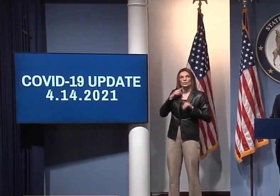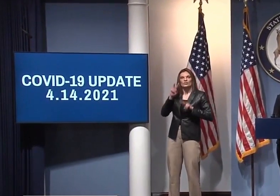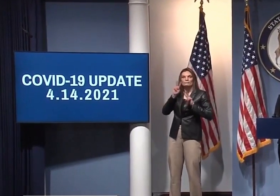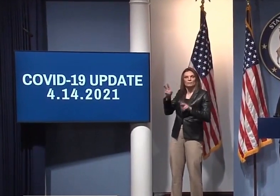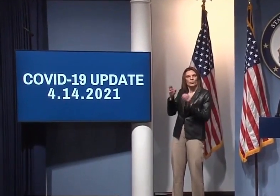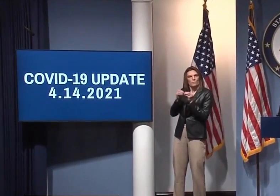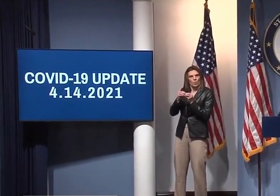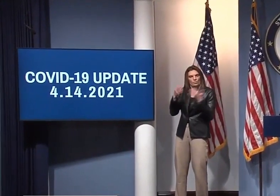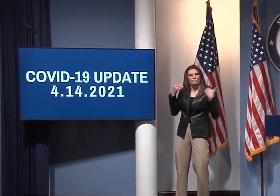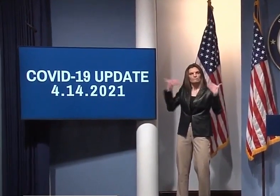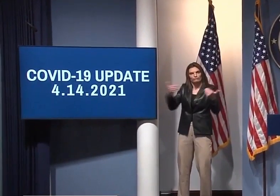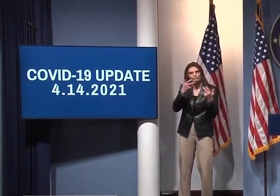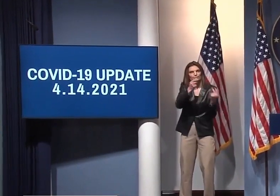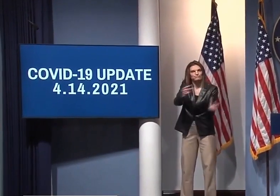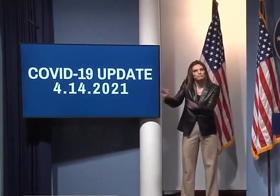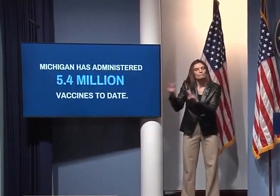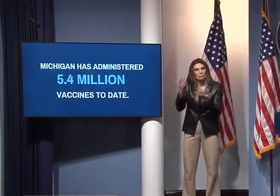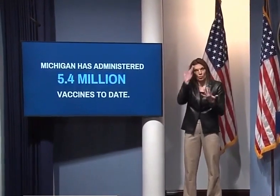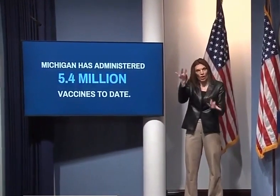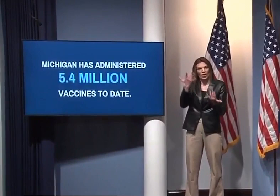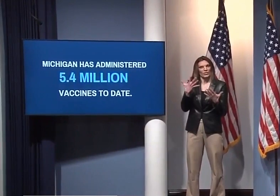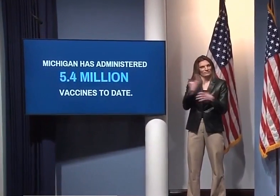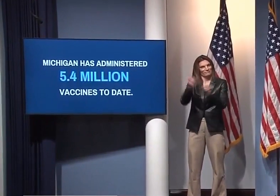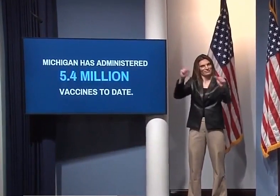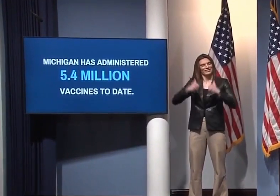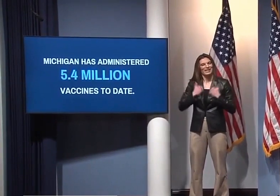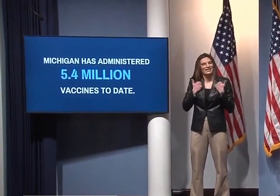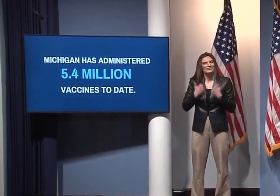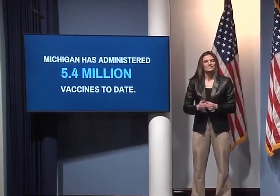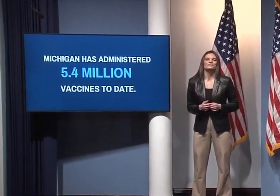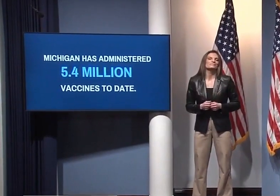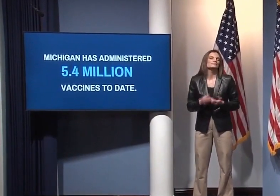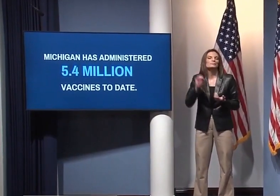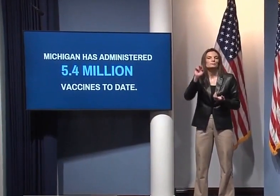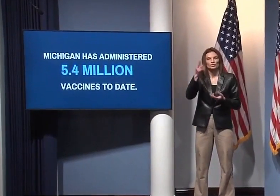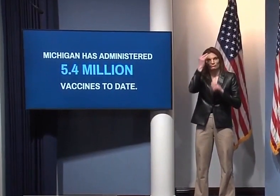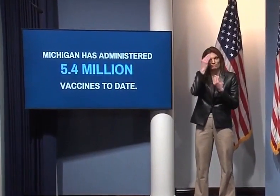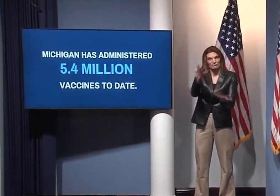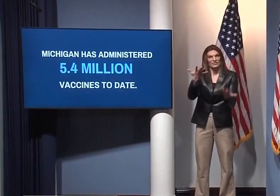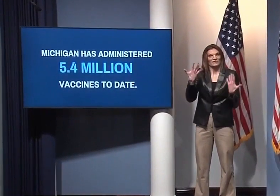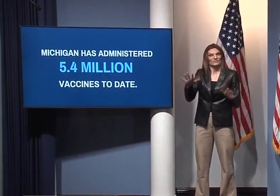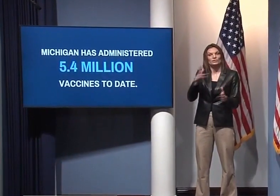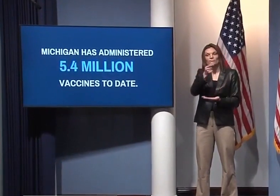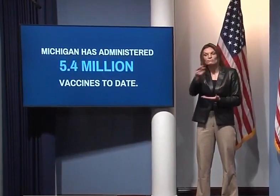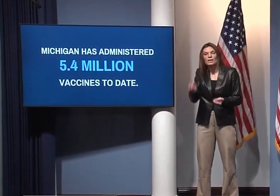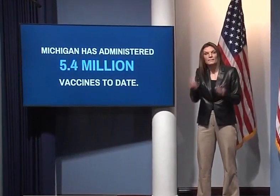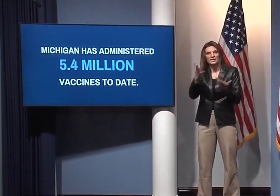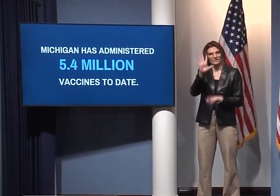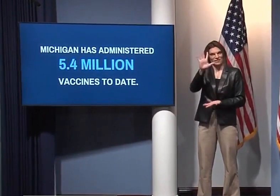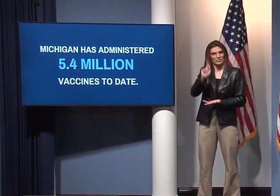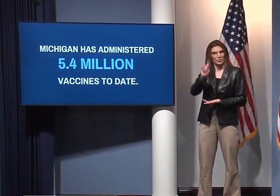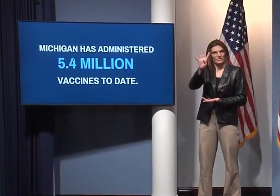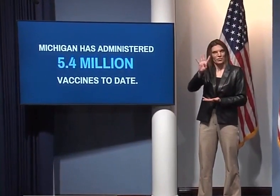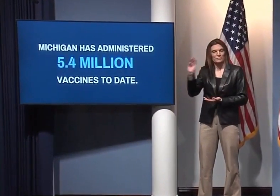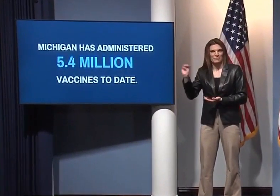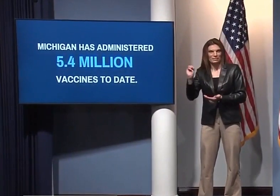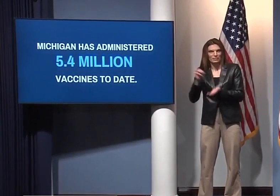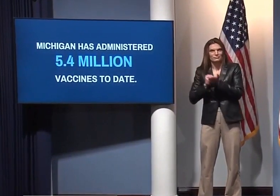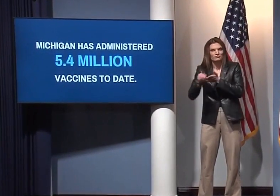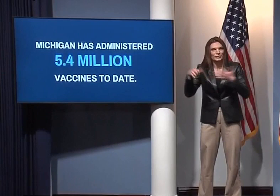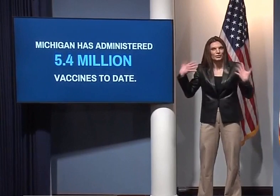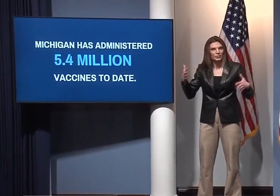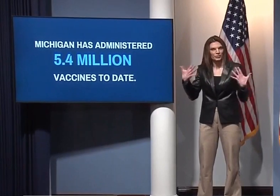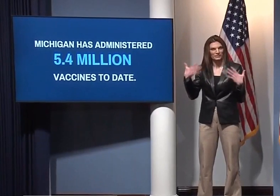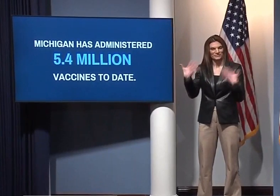lives. Michigan has administered over 5.4 million doses of the safe, effective COVID-19